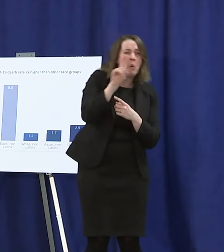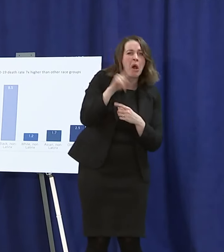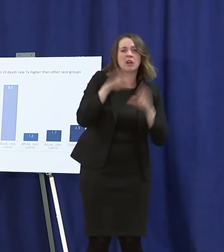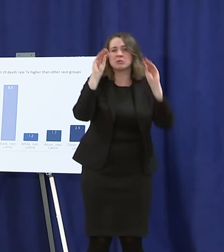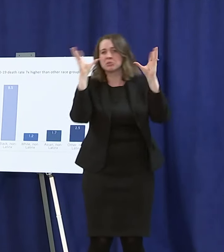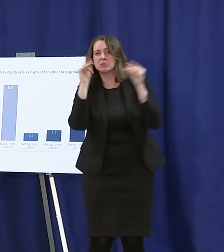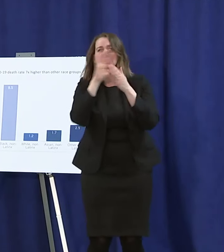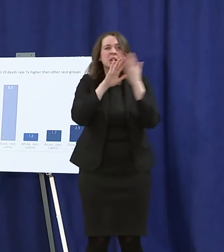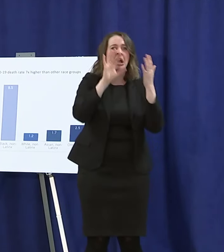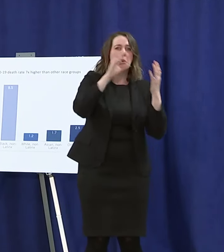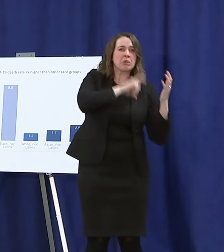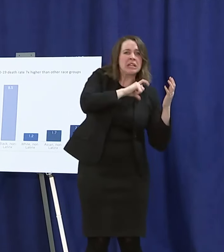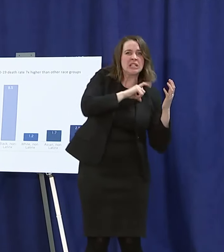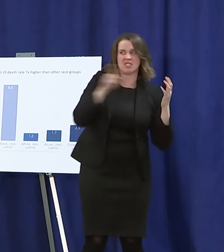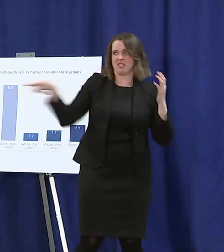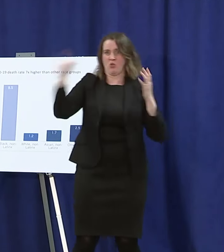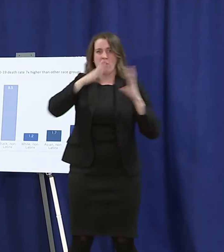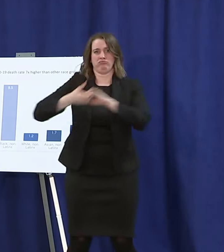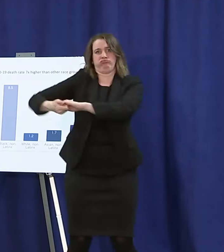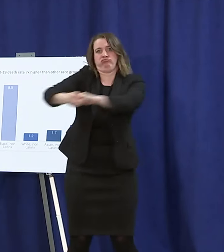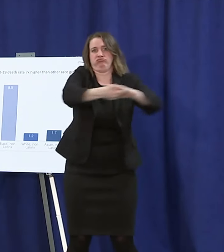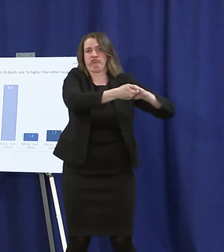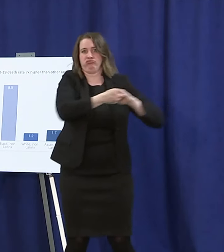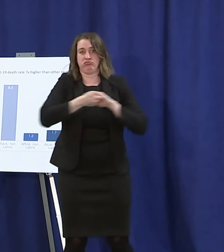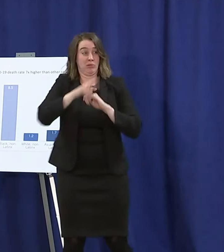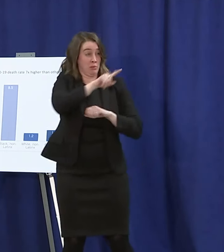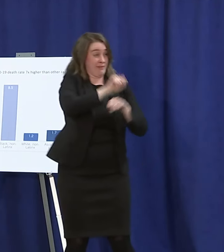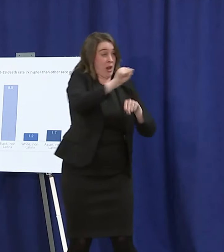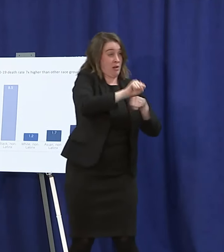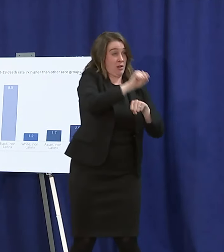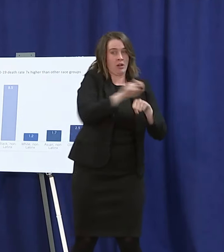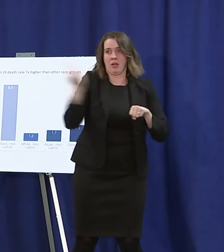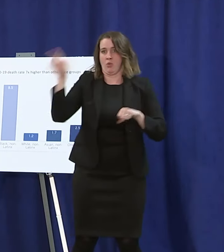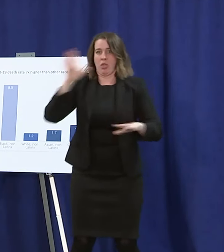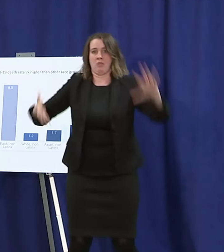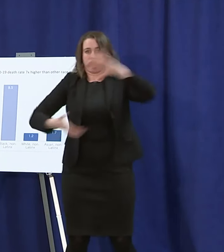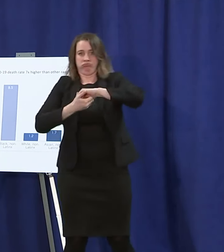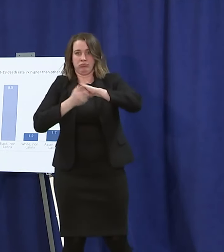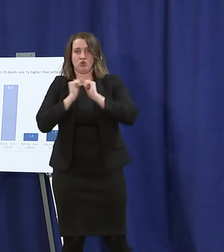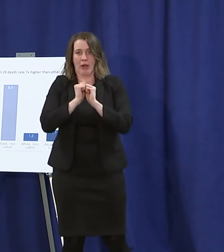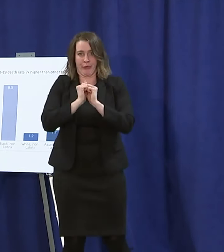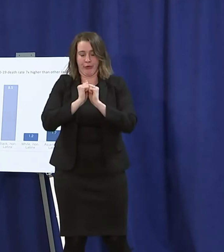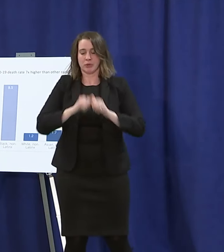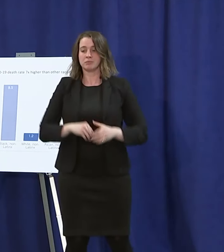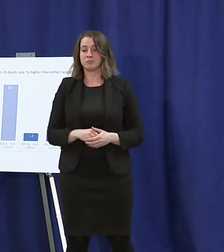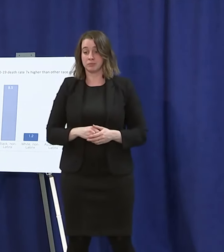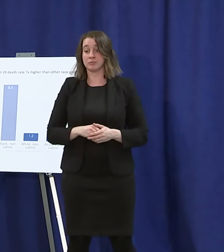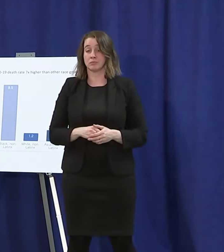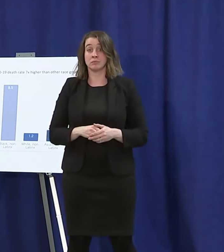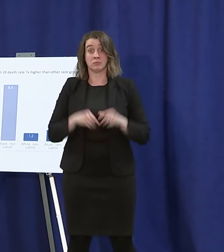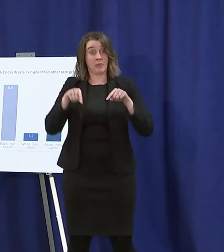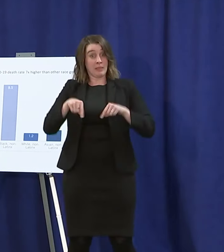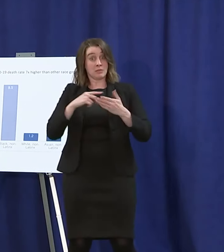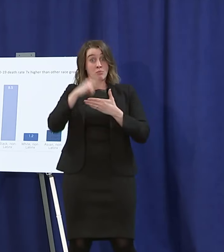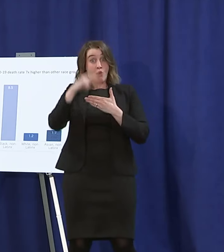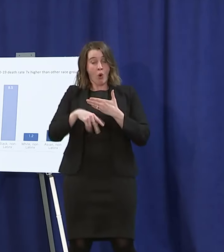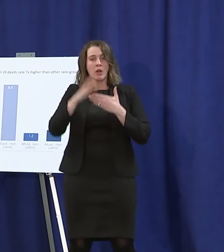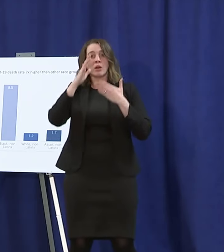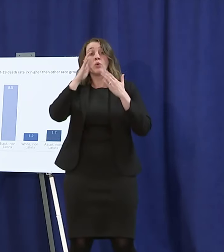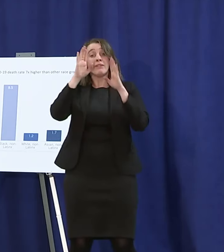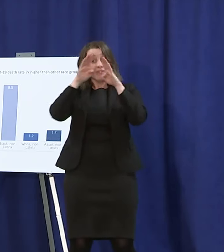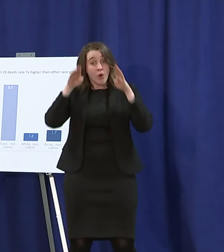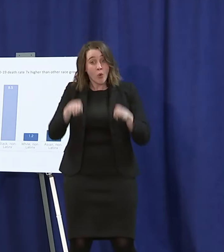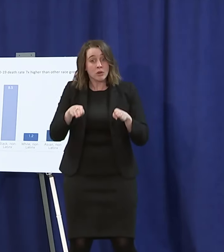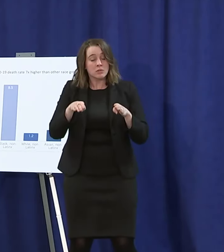been fighting day and night to fight this disease. As part of this outreach, we will be focusing our healthcare